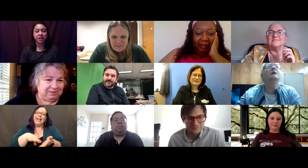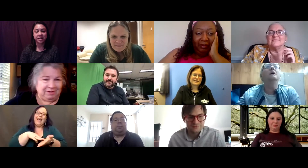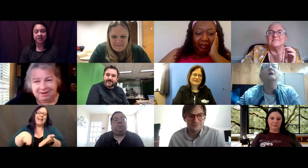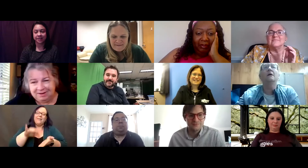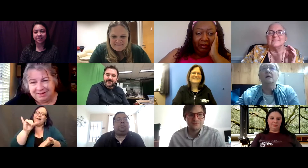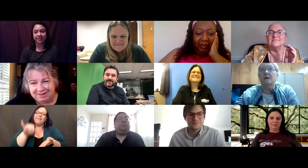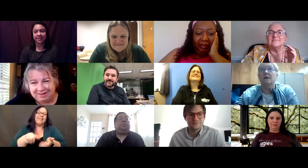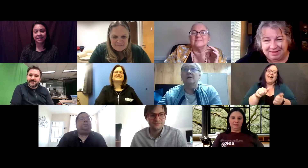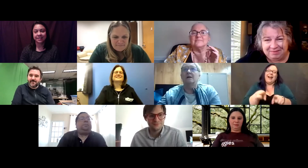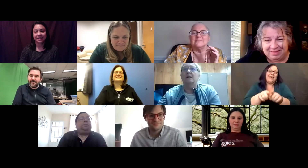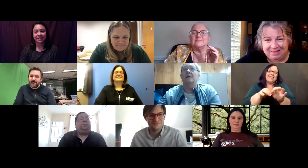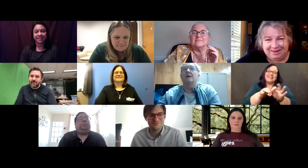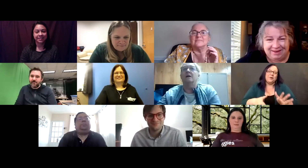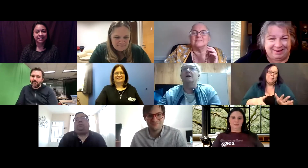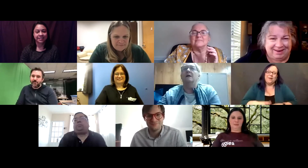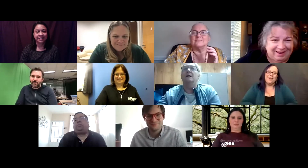Unicorn hair.